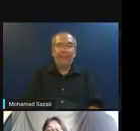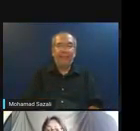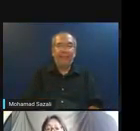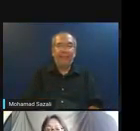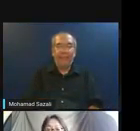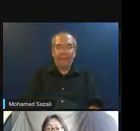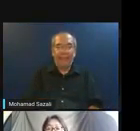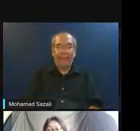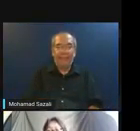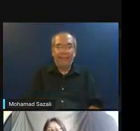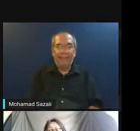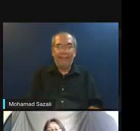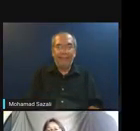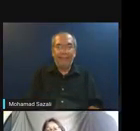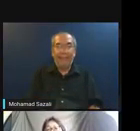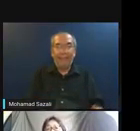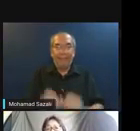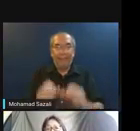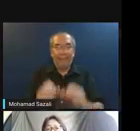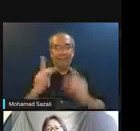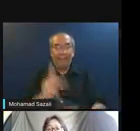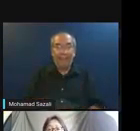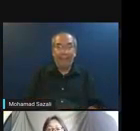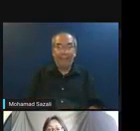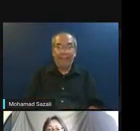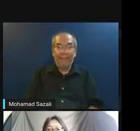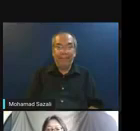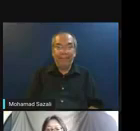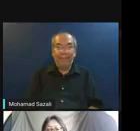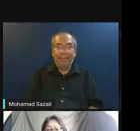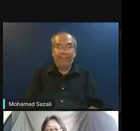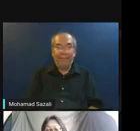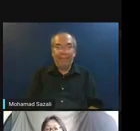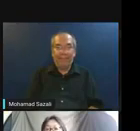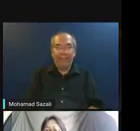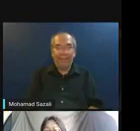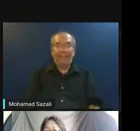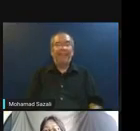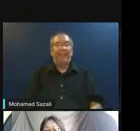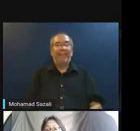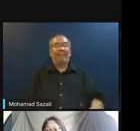OKU. Next slide, please.